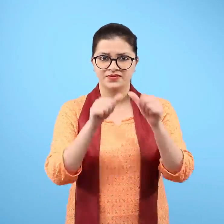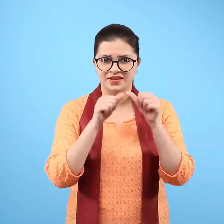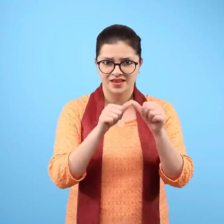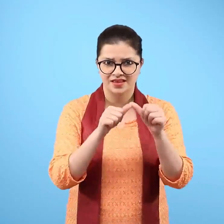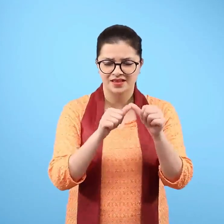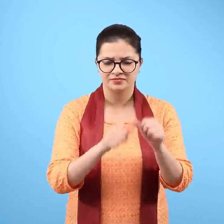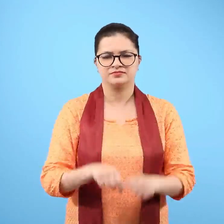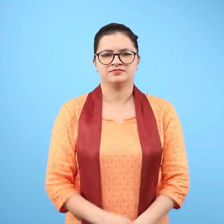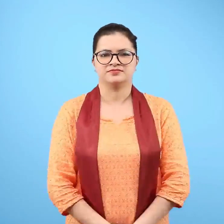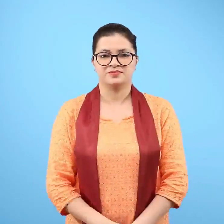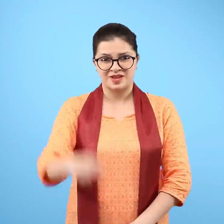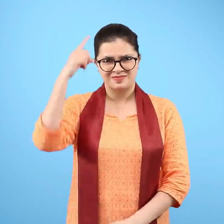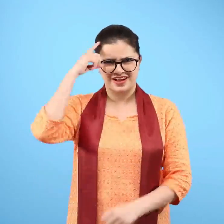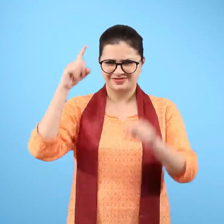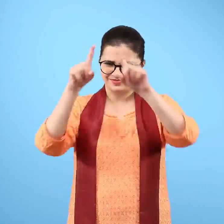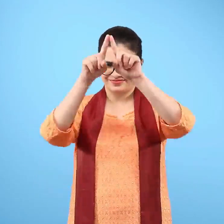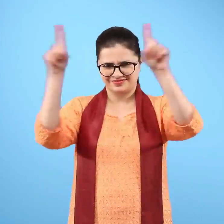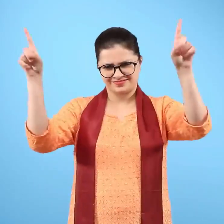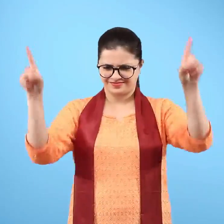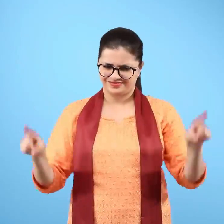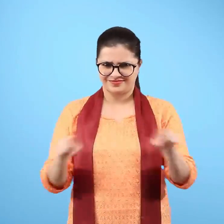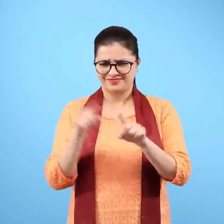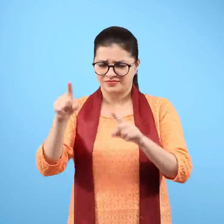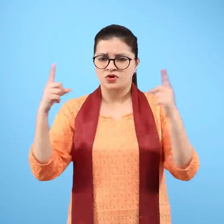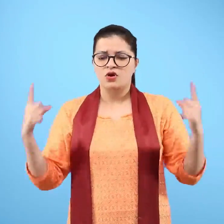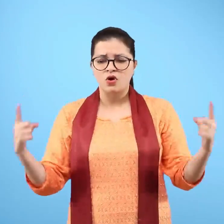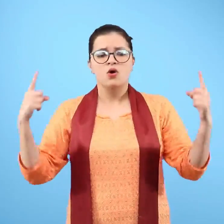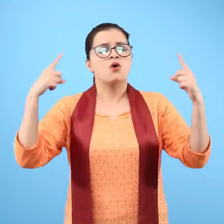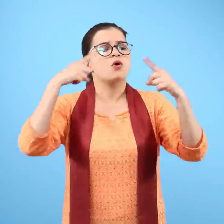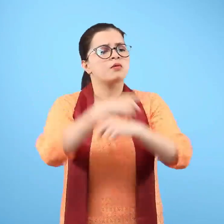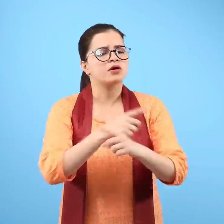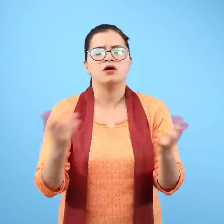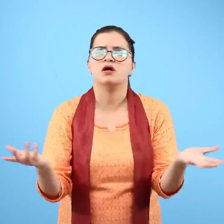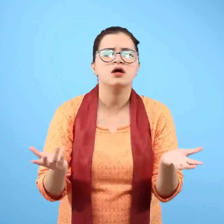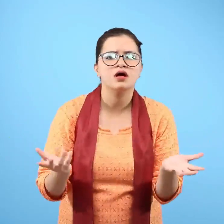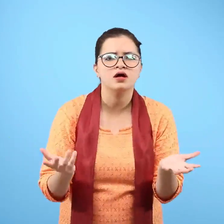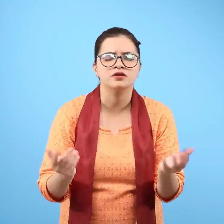A. Which of these is exactly opposite to the blackboard?